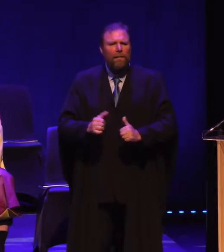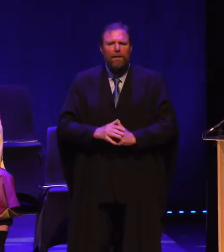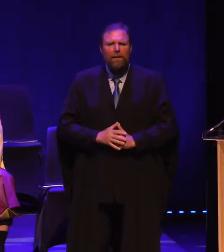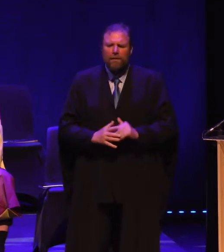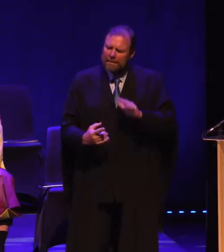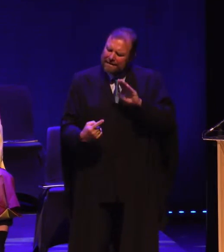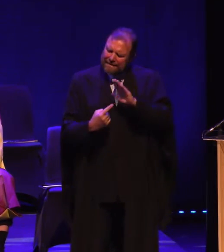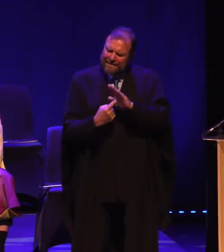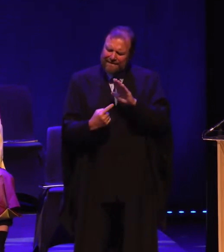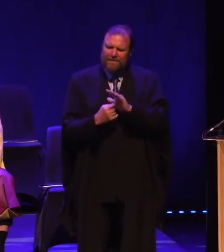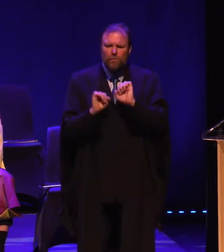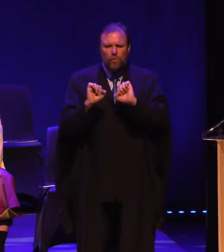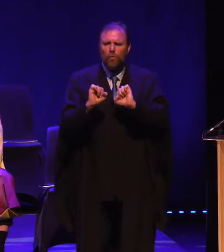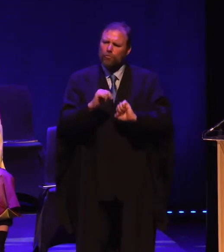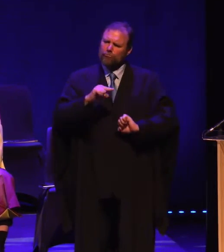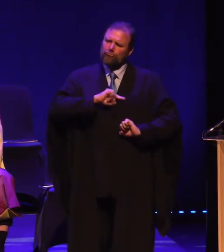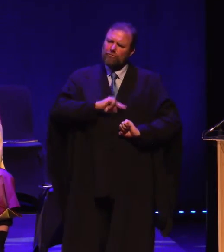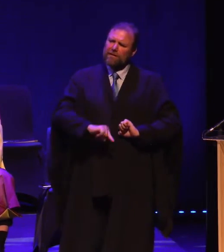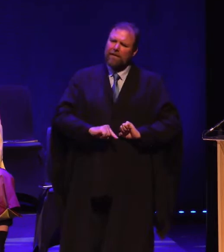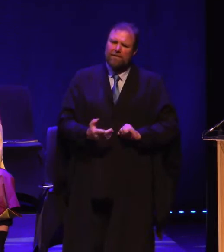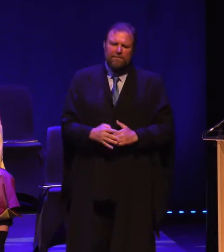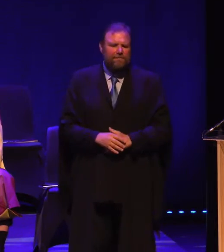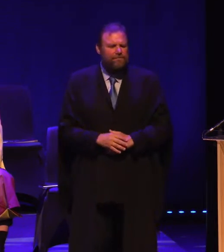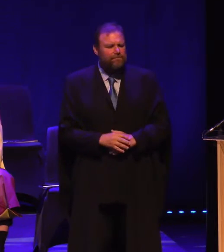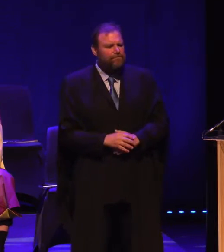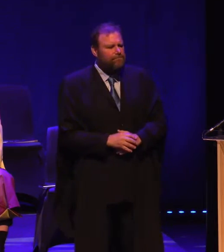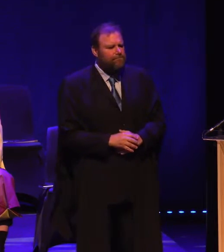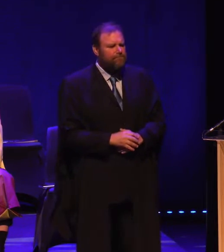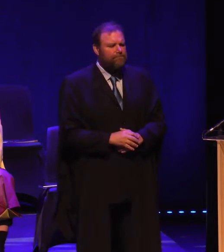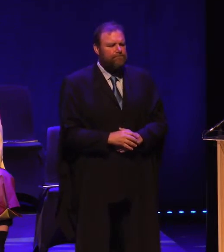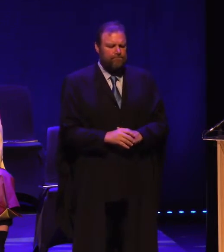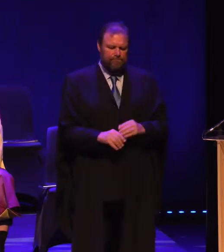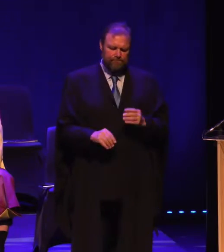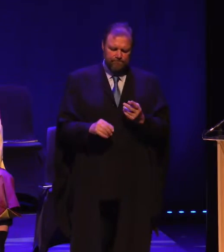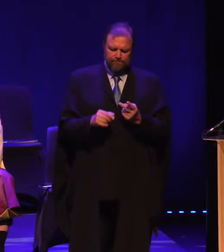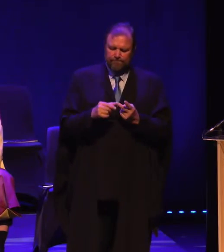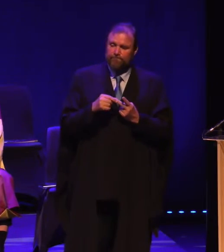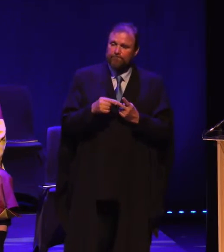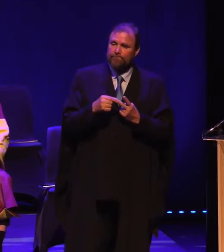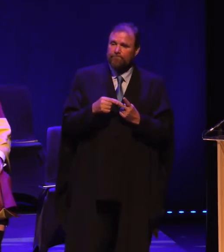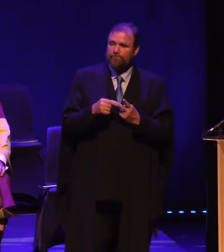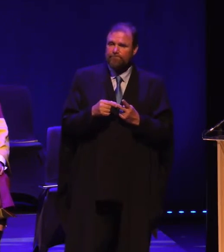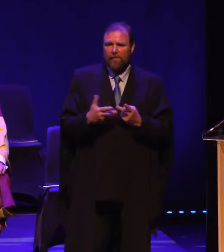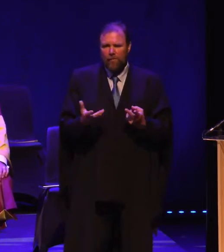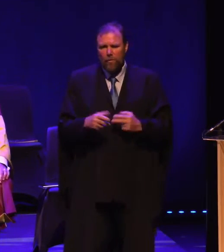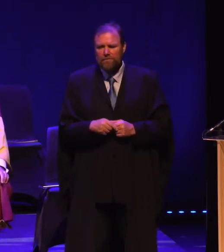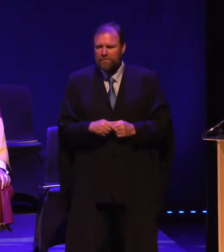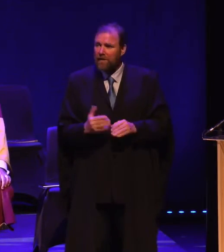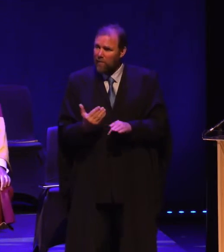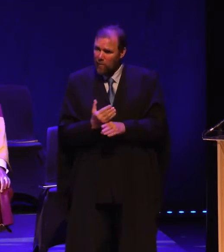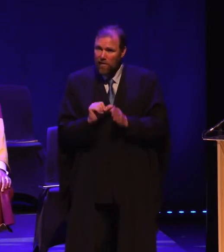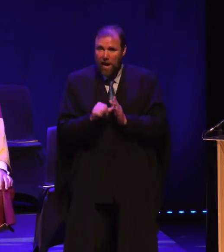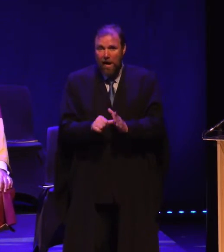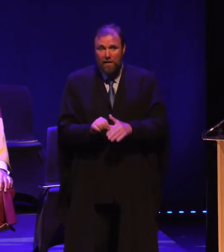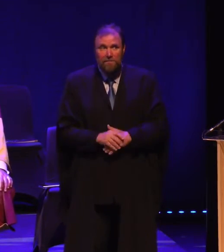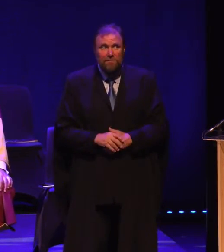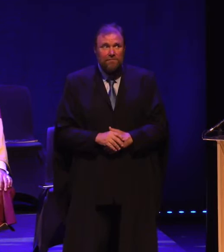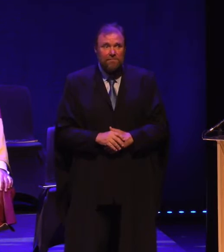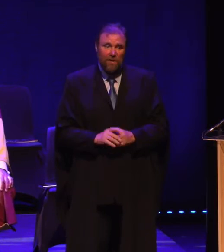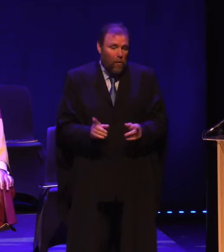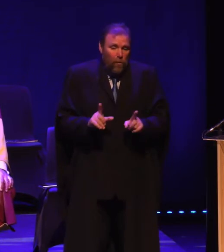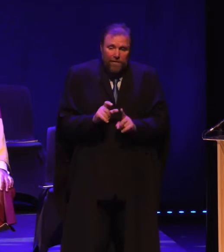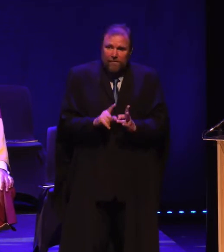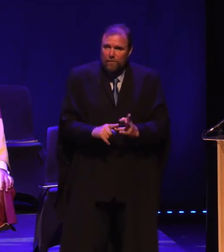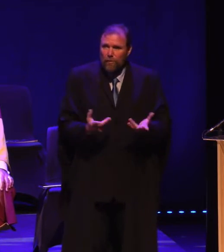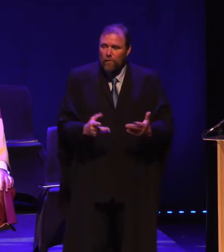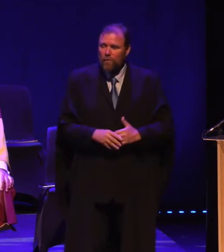the period of your career. My second point is, of course, work hard in whatever you do,